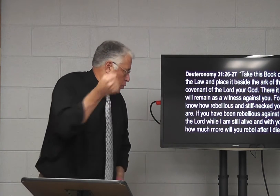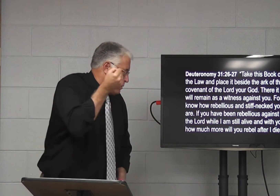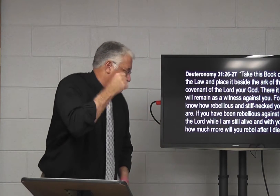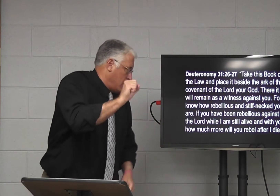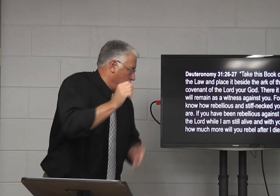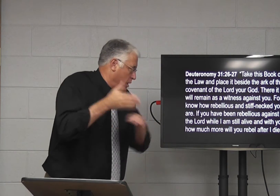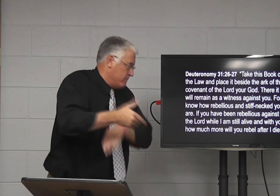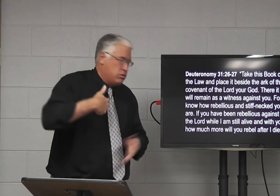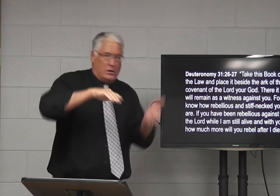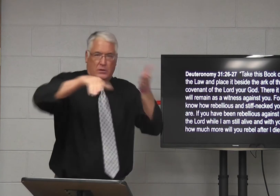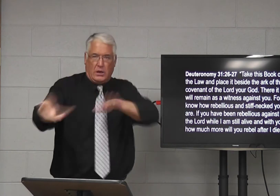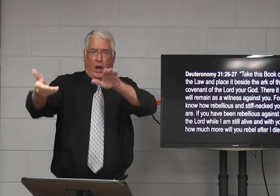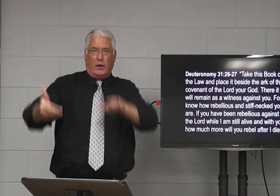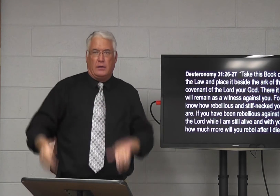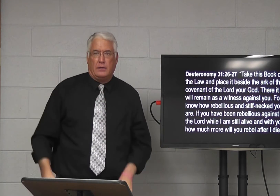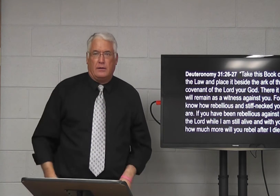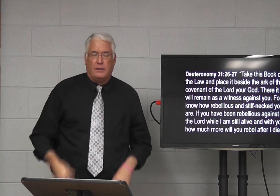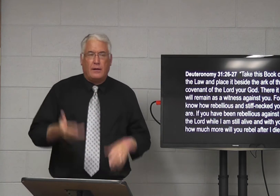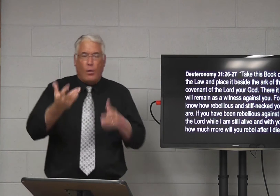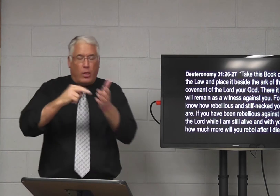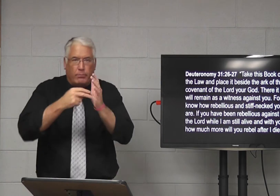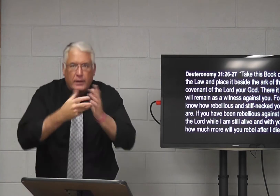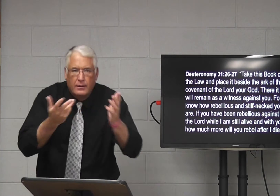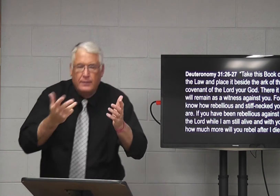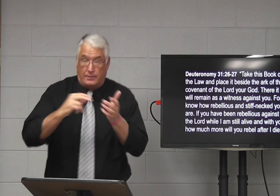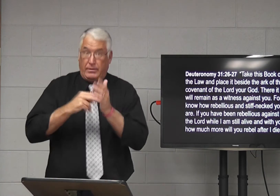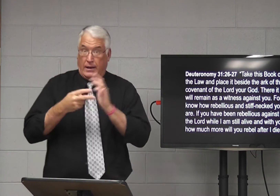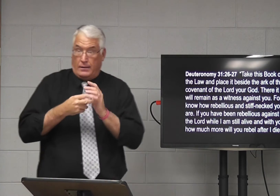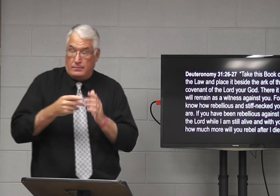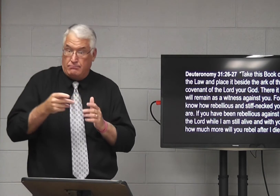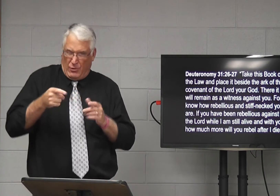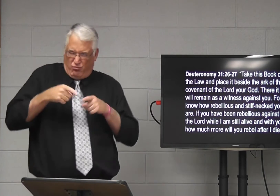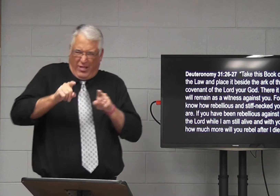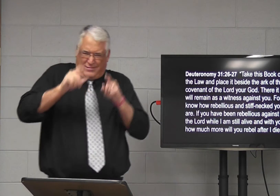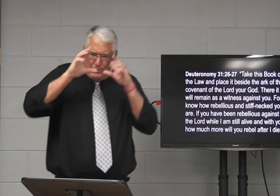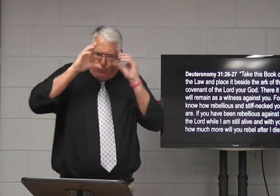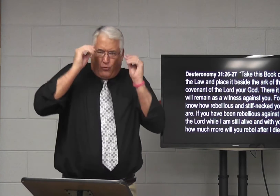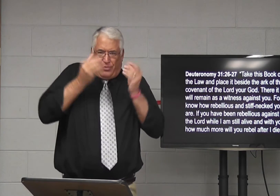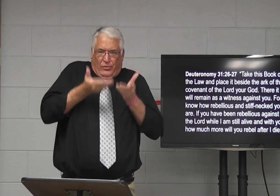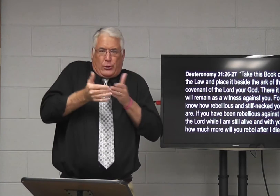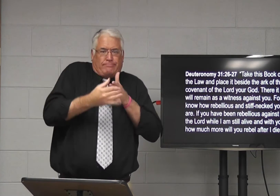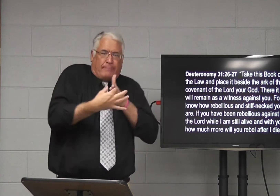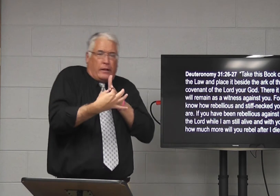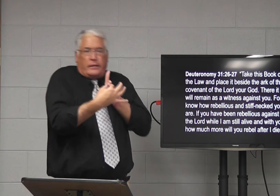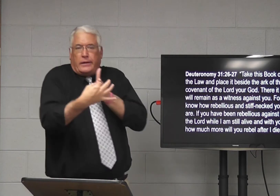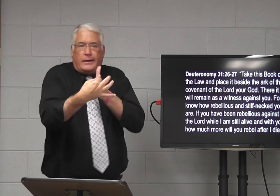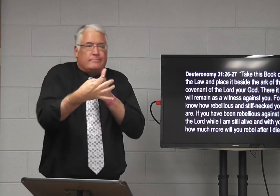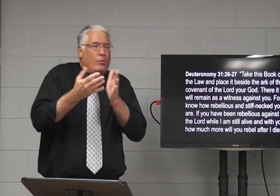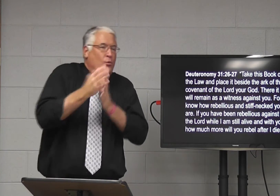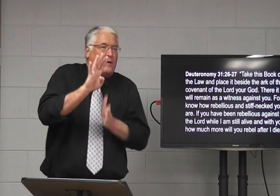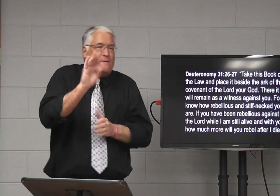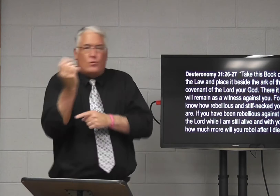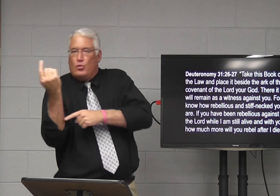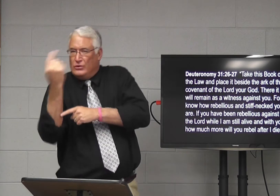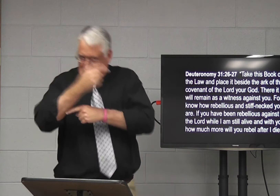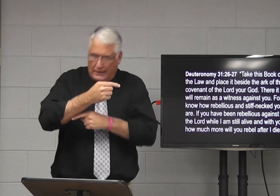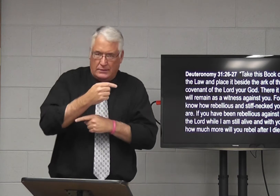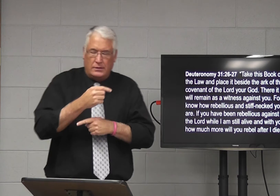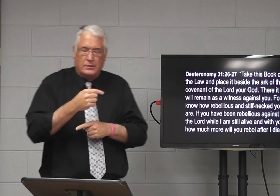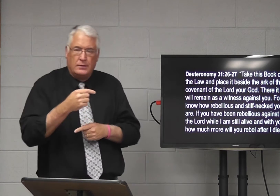you rebel after I die? What does that mean? It means when Moses was there leading them